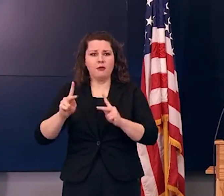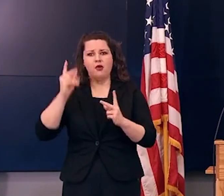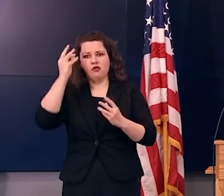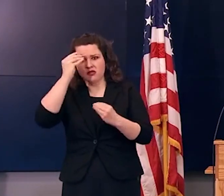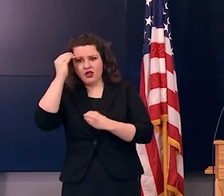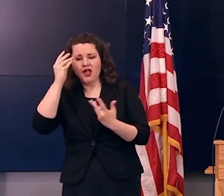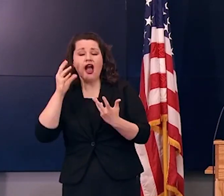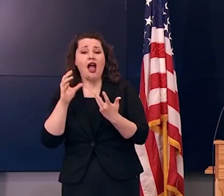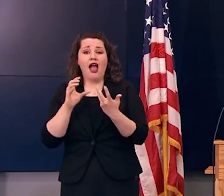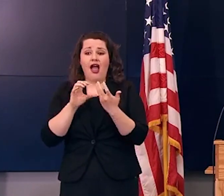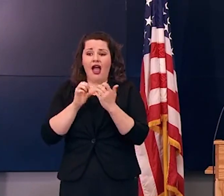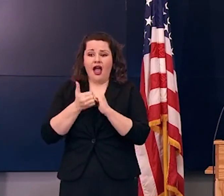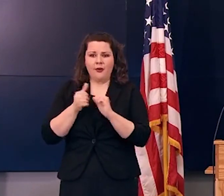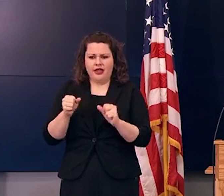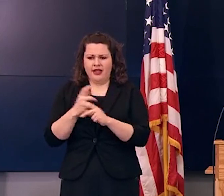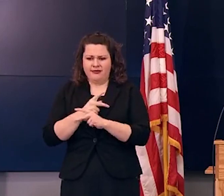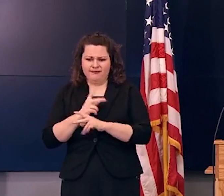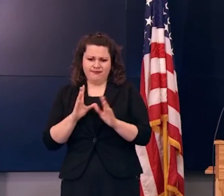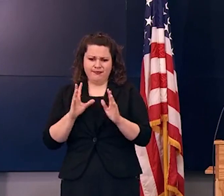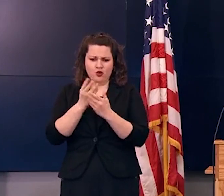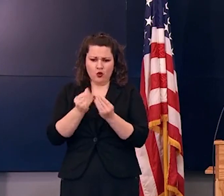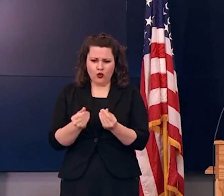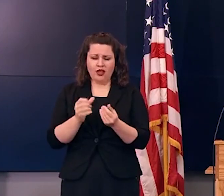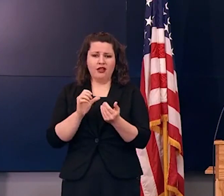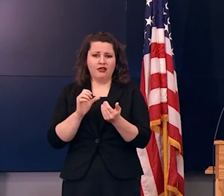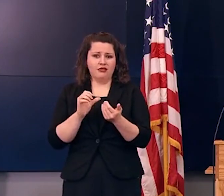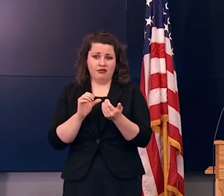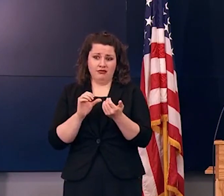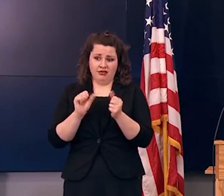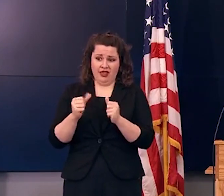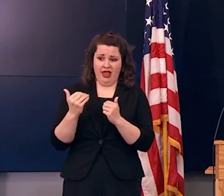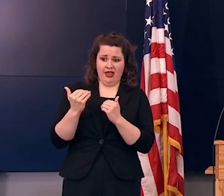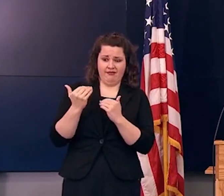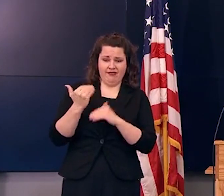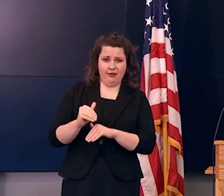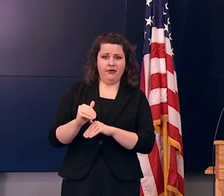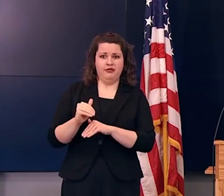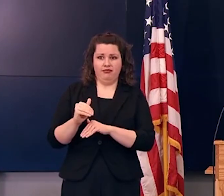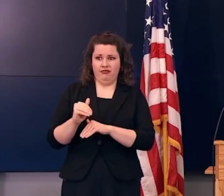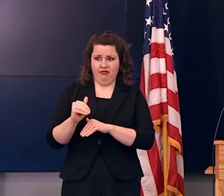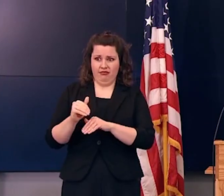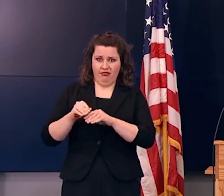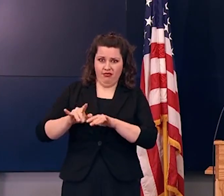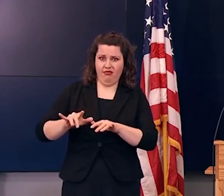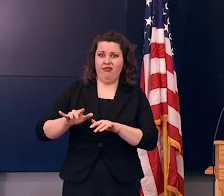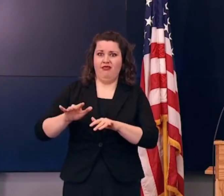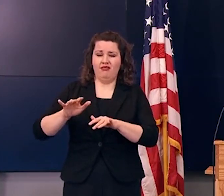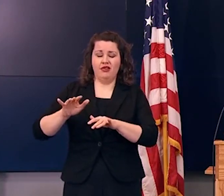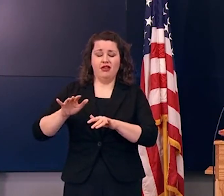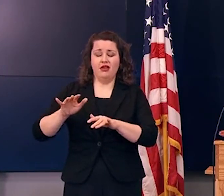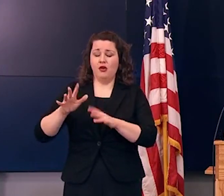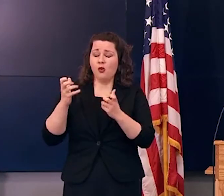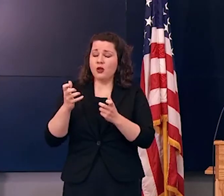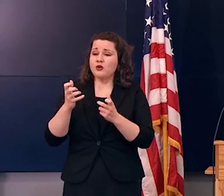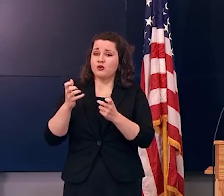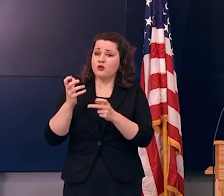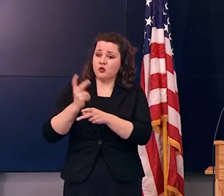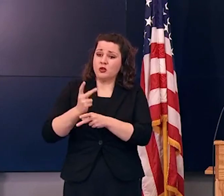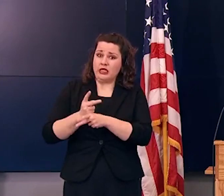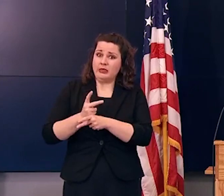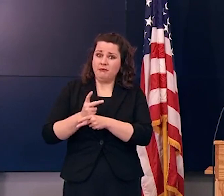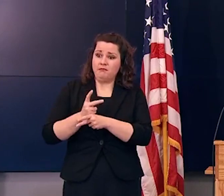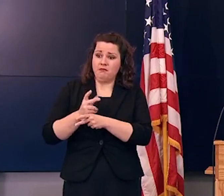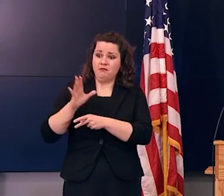with solutions and really mitigate as much as we can through this pandemic, to keep